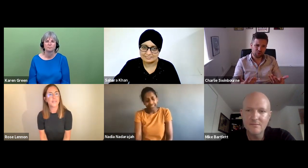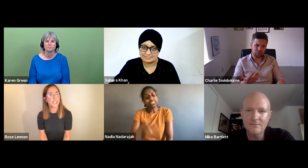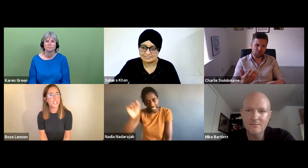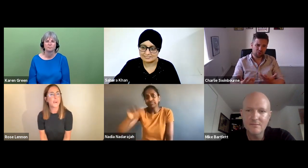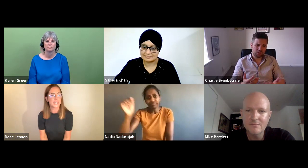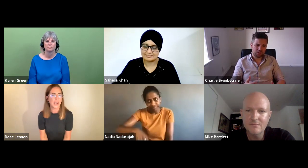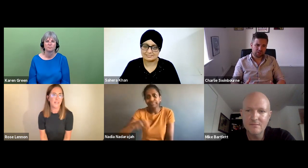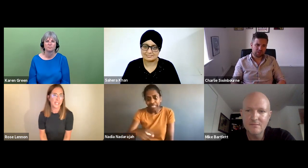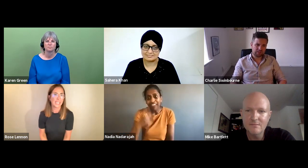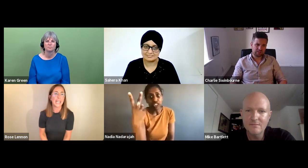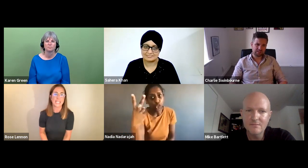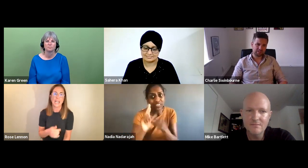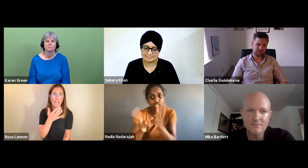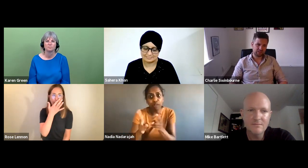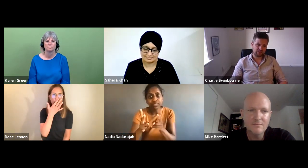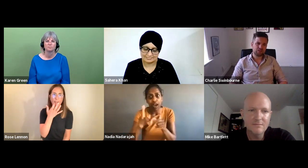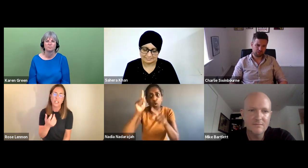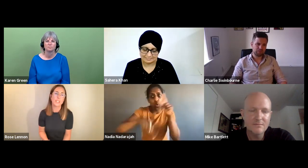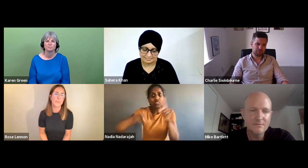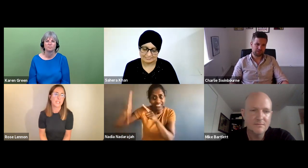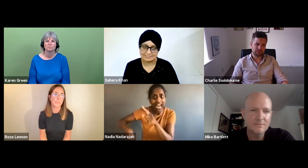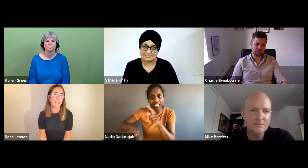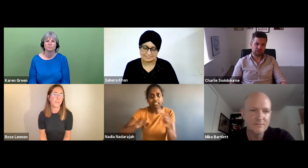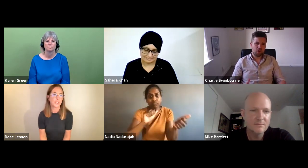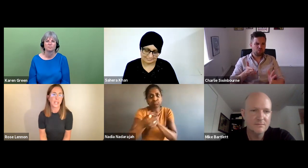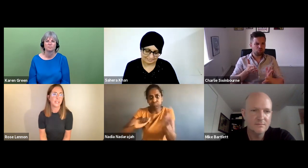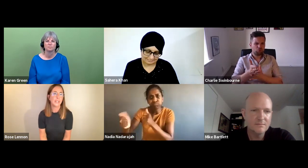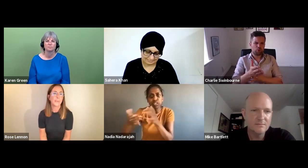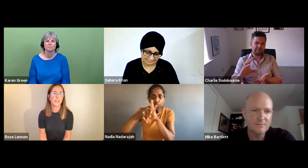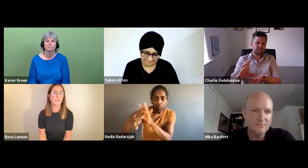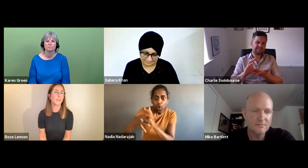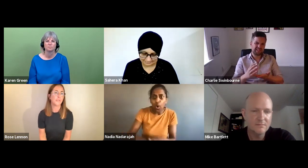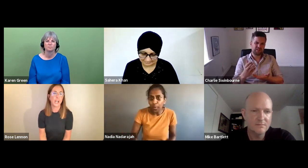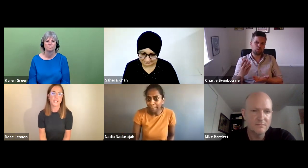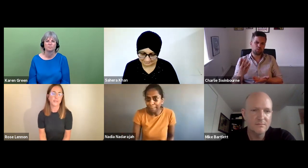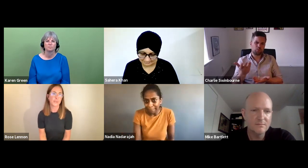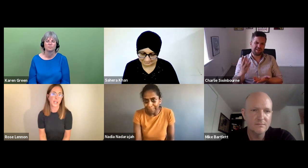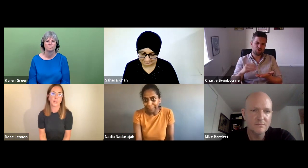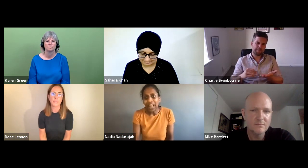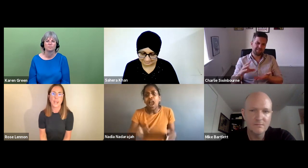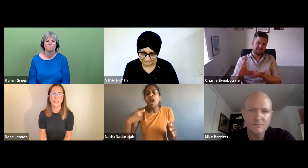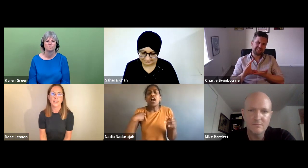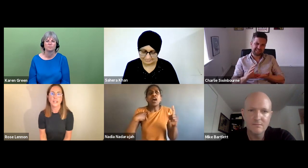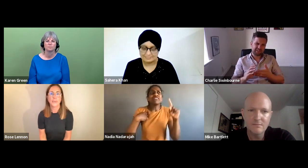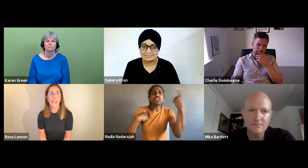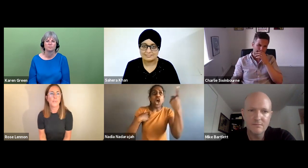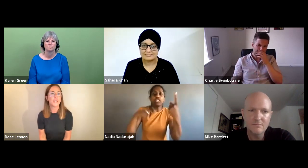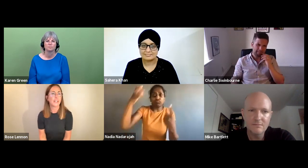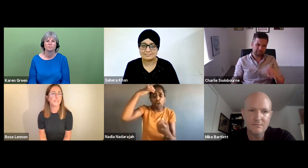have interpreters there every day? Yes, yeah. I have 2 interpreters with me all day through all rehearsals, working with me. And where do you get the